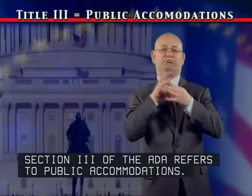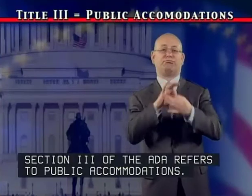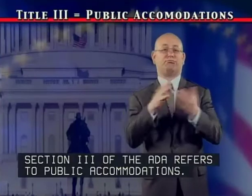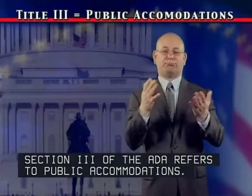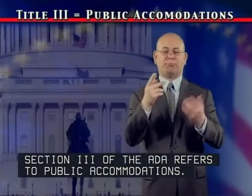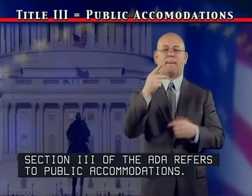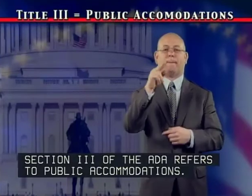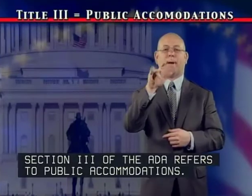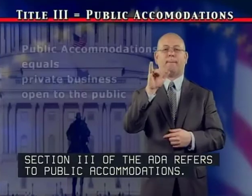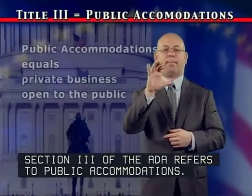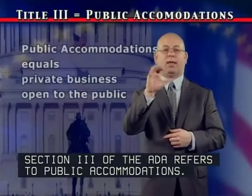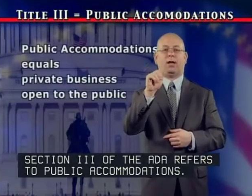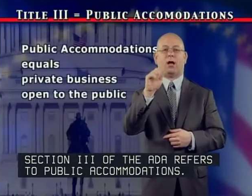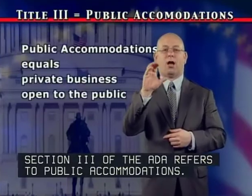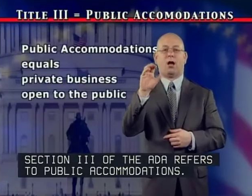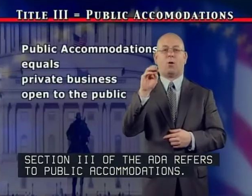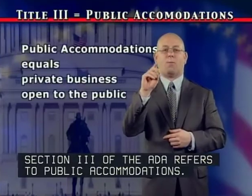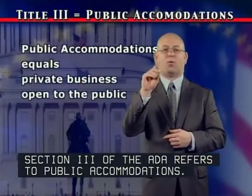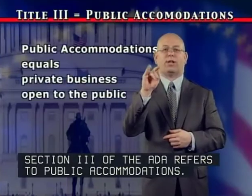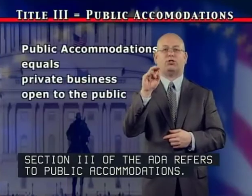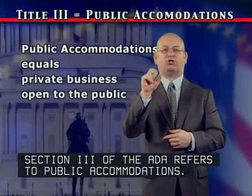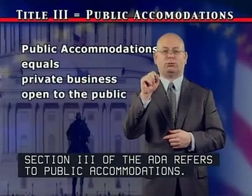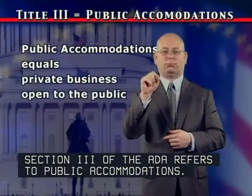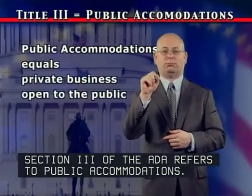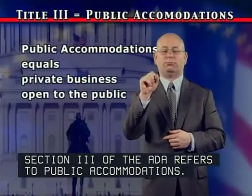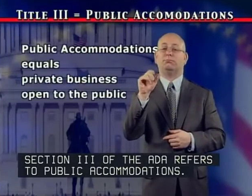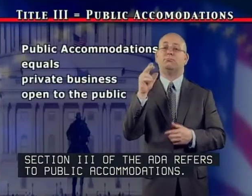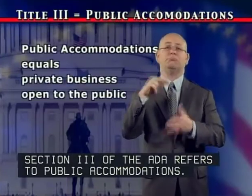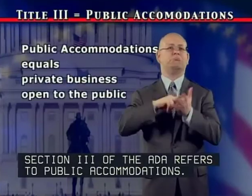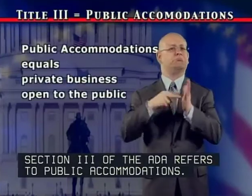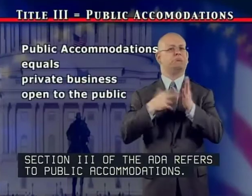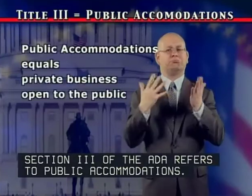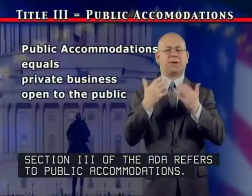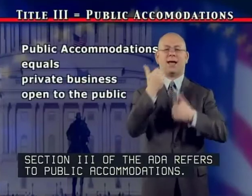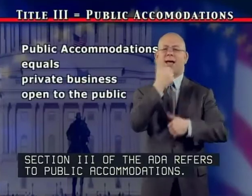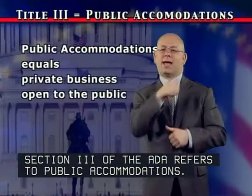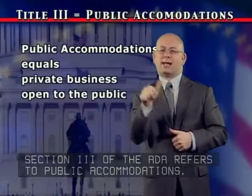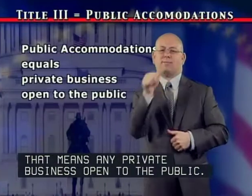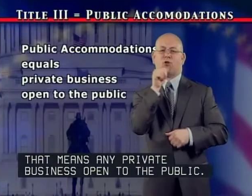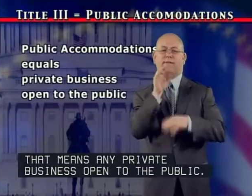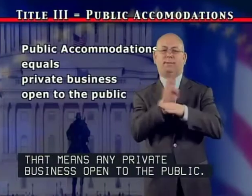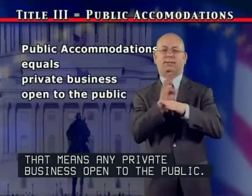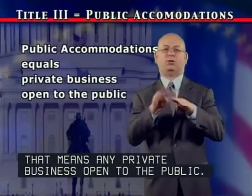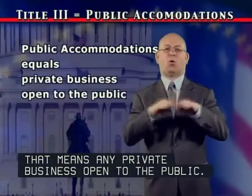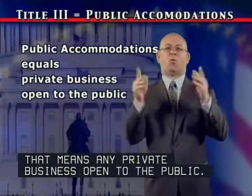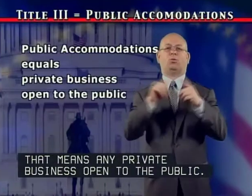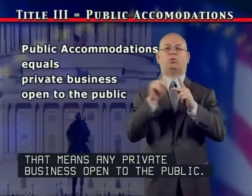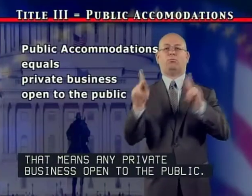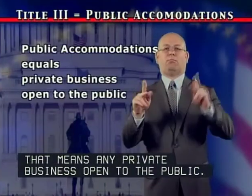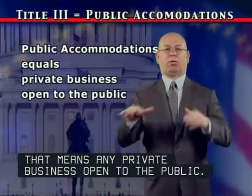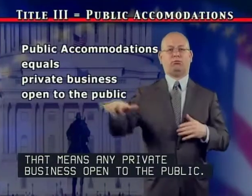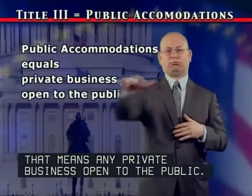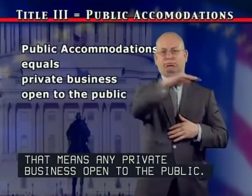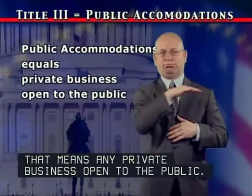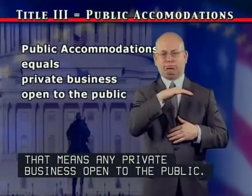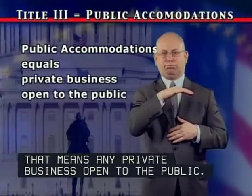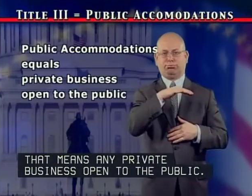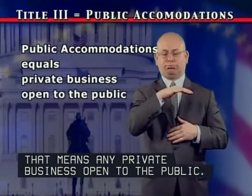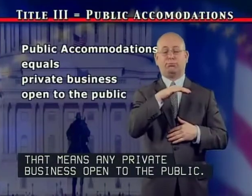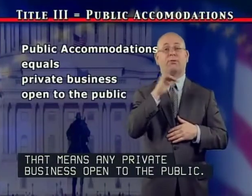Section 3 of the ADA refers to public accommodations. That means any private business open to the public.